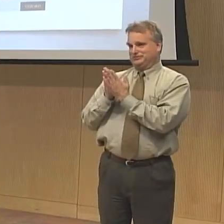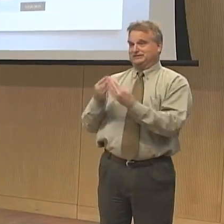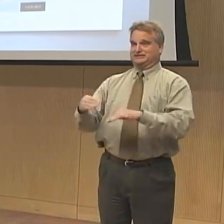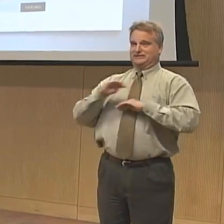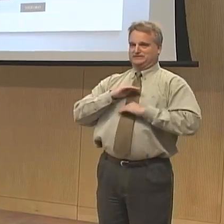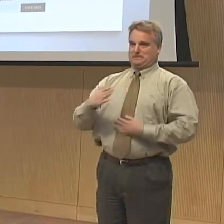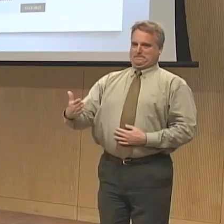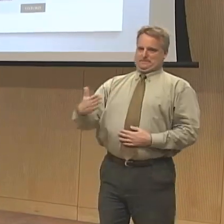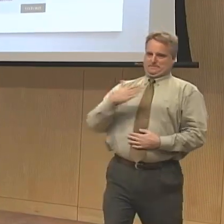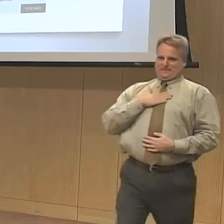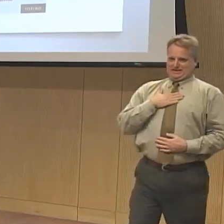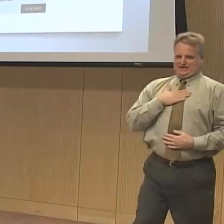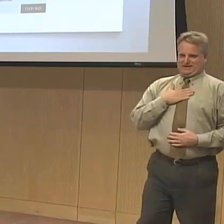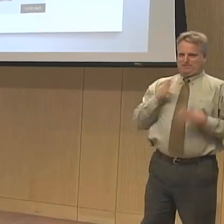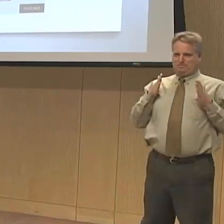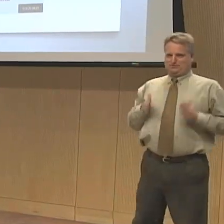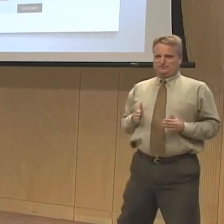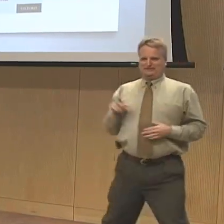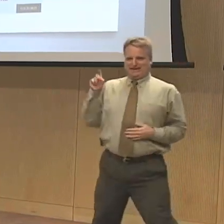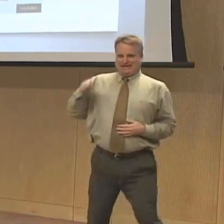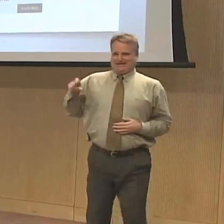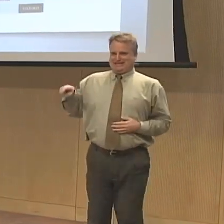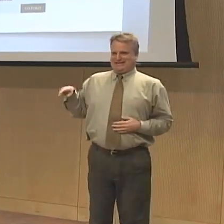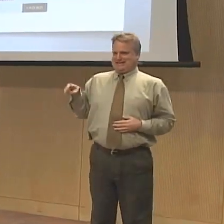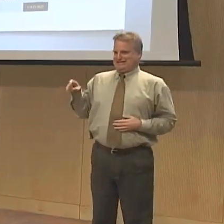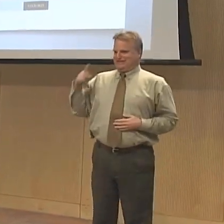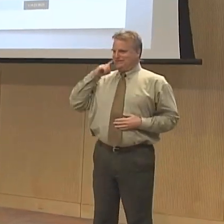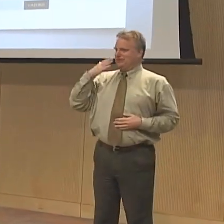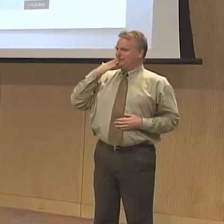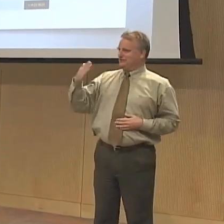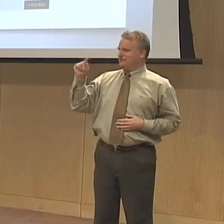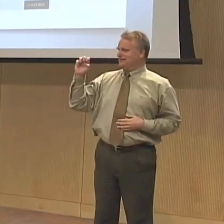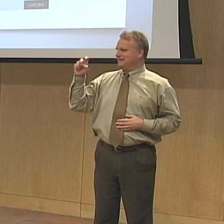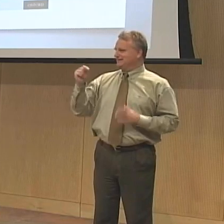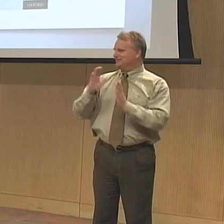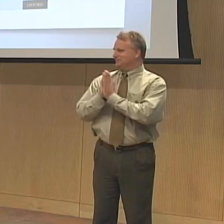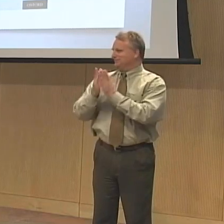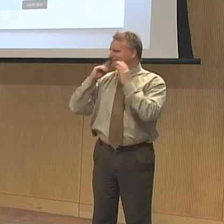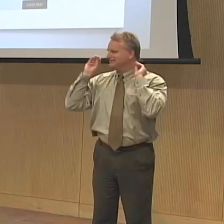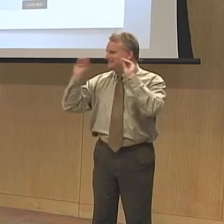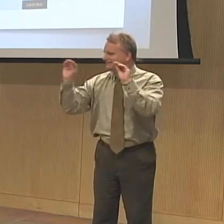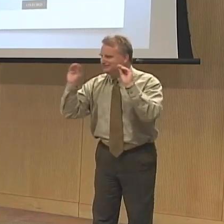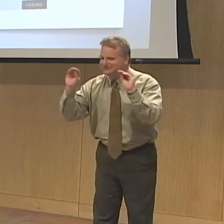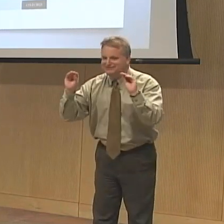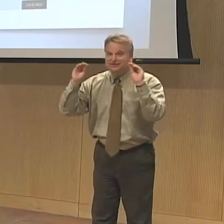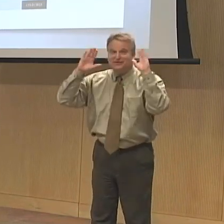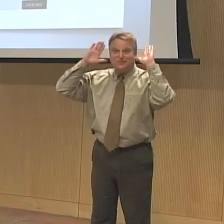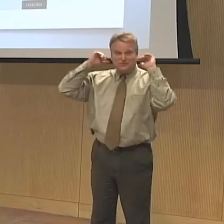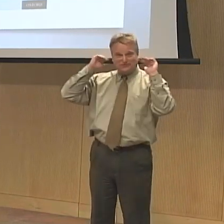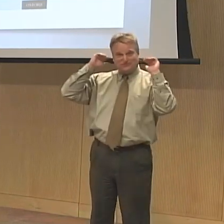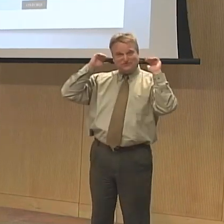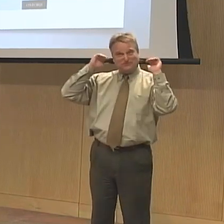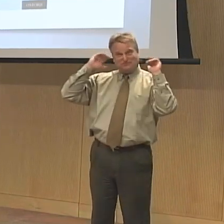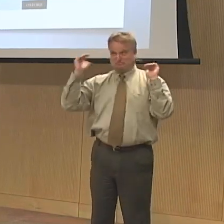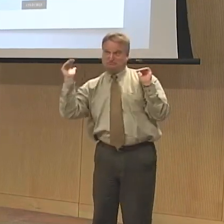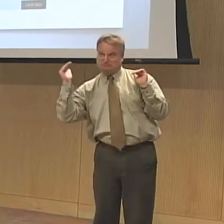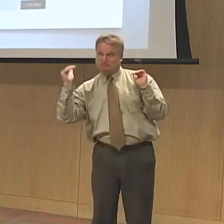book satisfied my personal need for a solid textbook, and hopefully